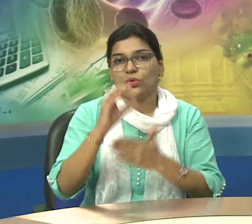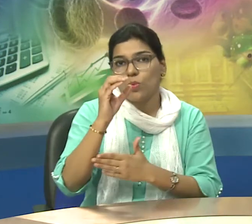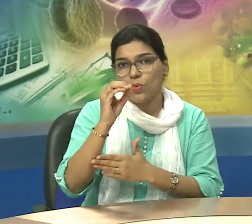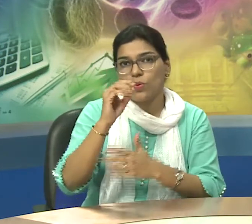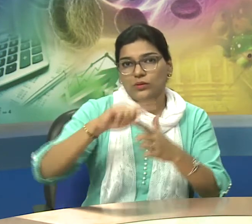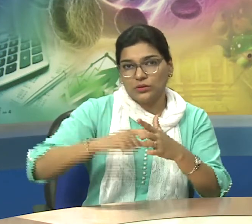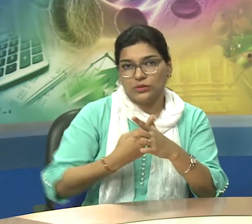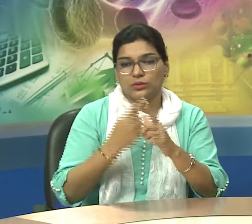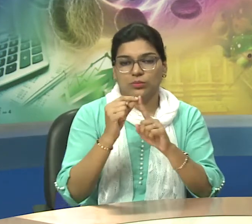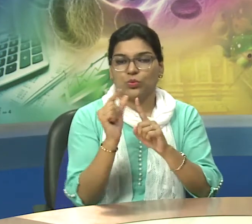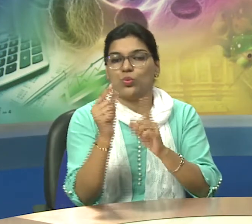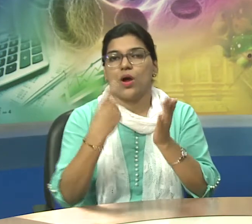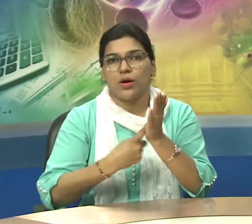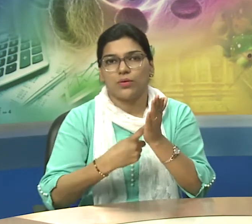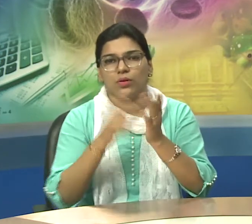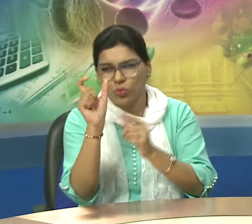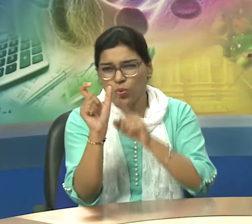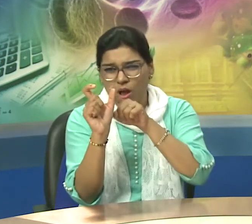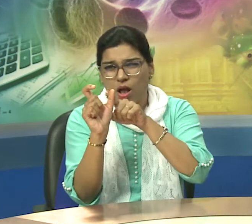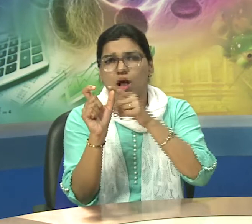princely state of